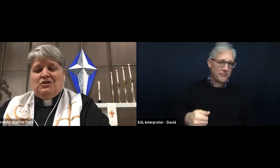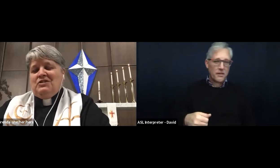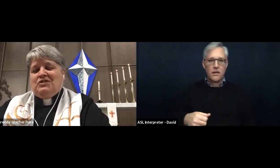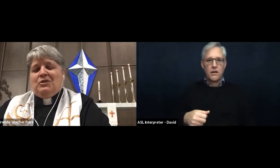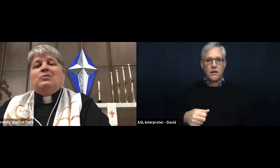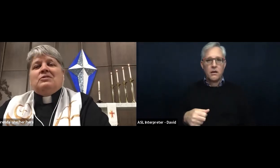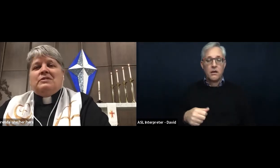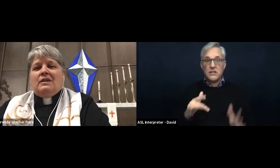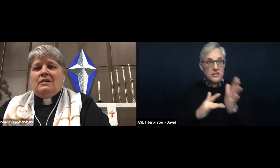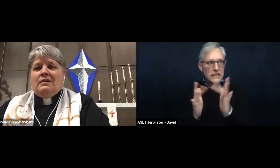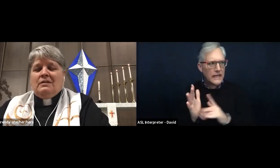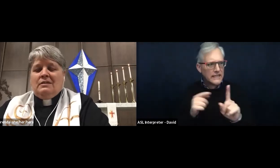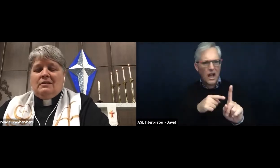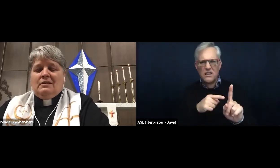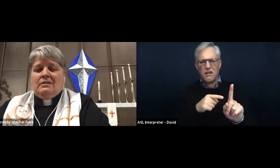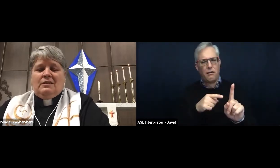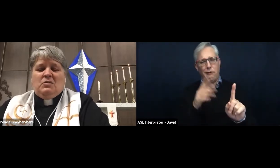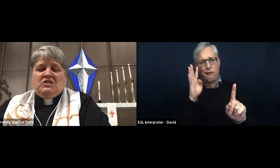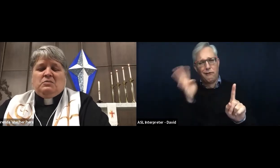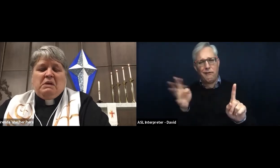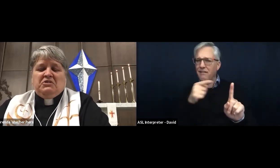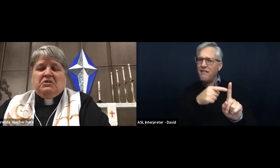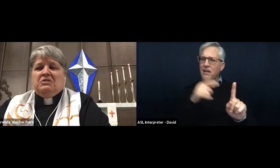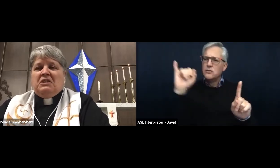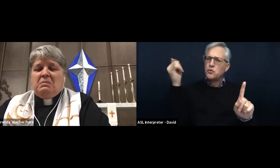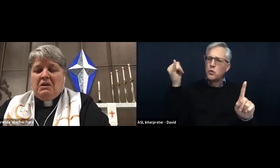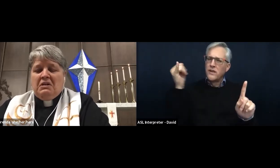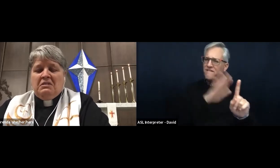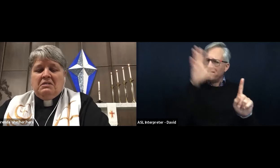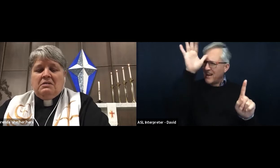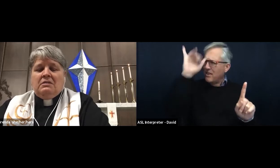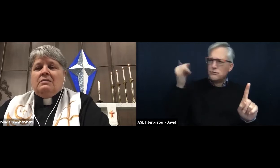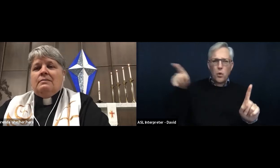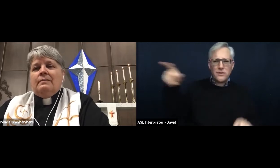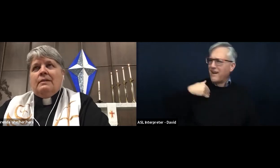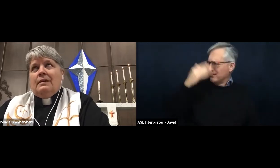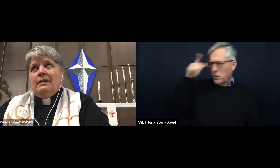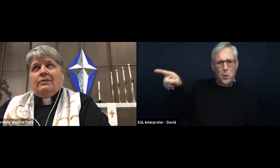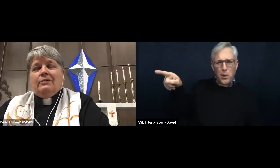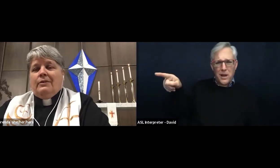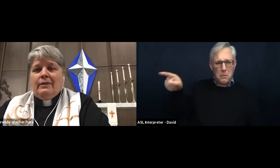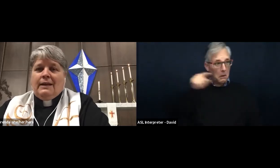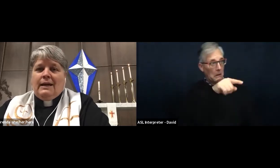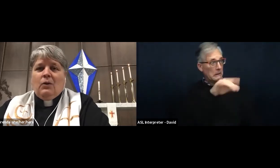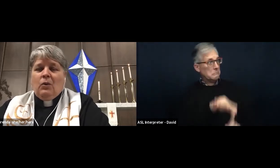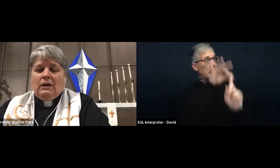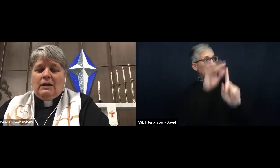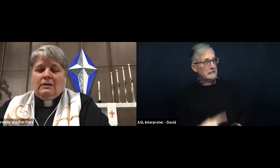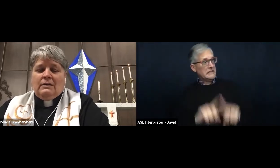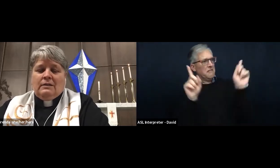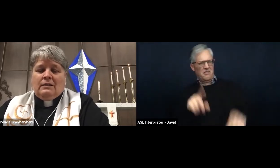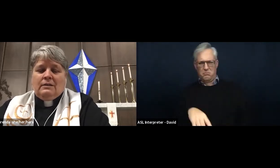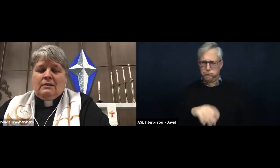Jesus was just Joseph's son. No one special or set apart. And certainly not